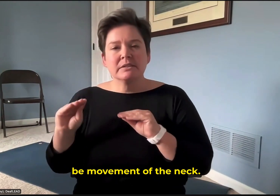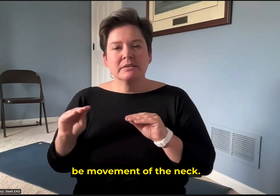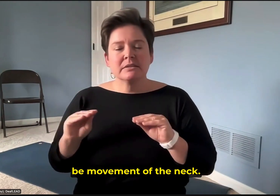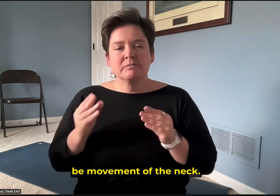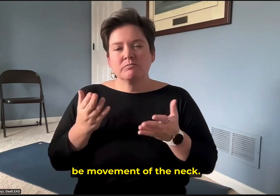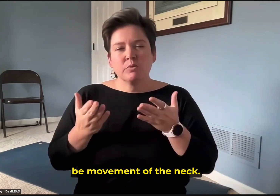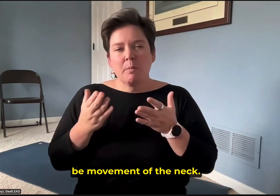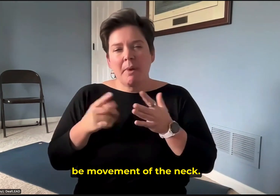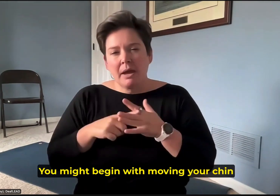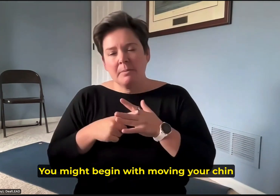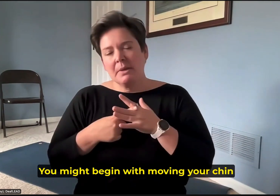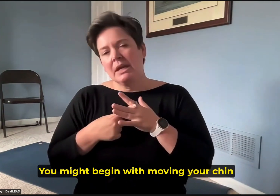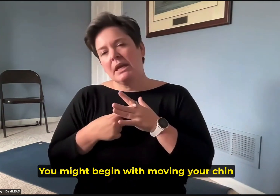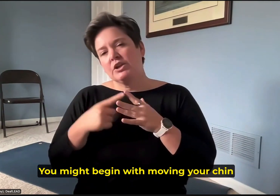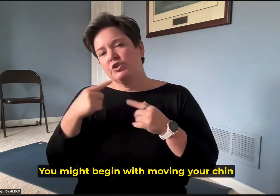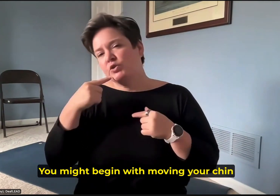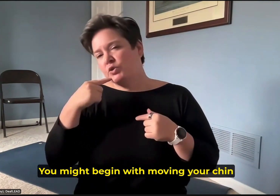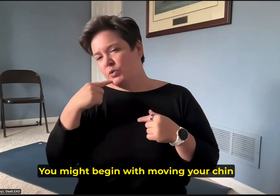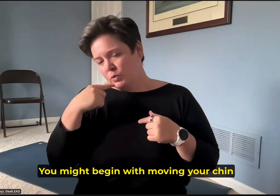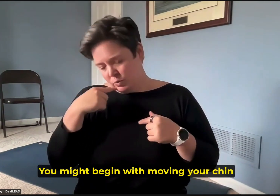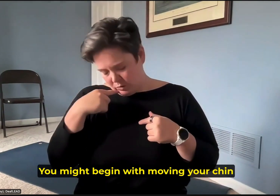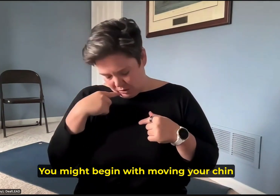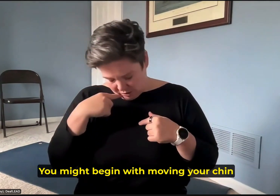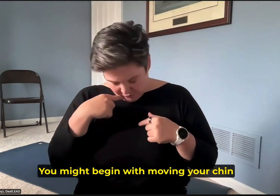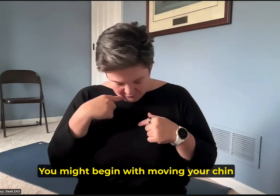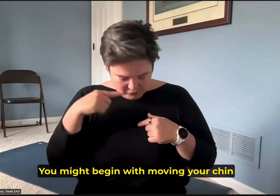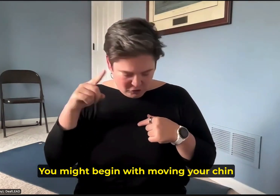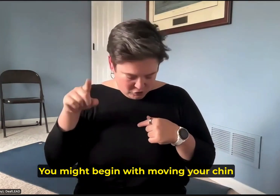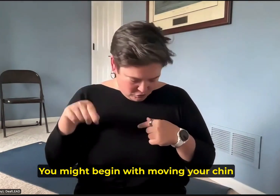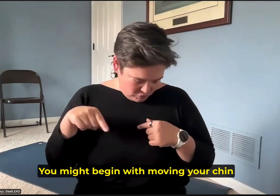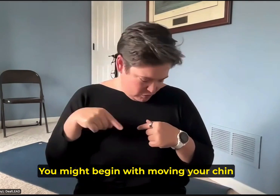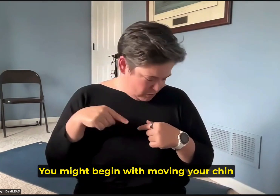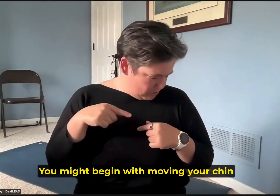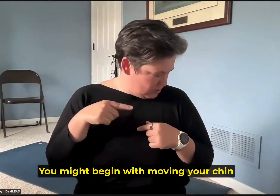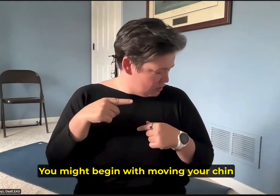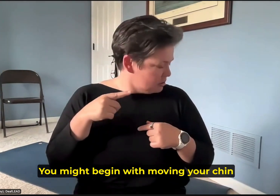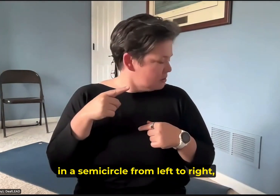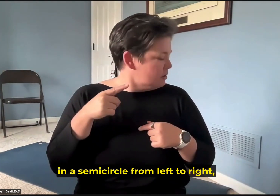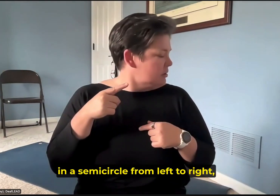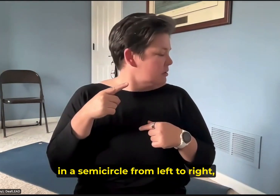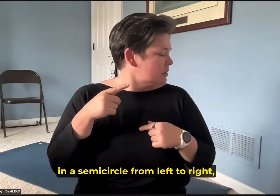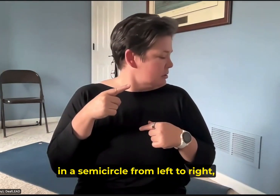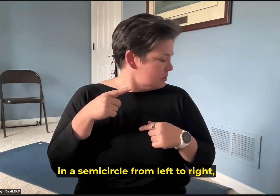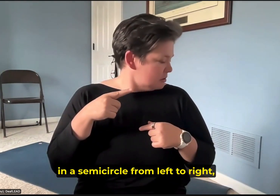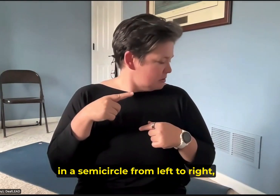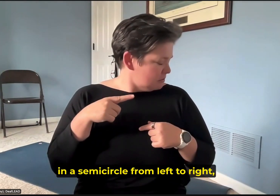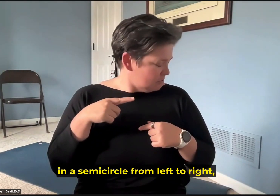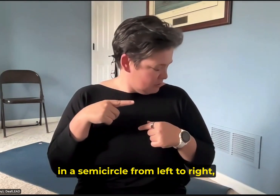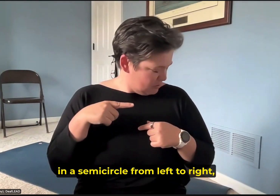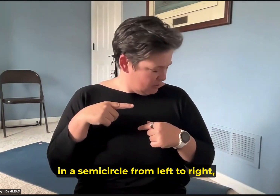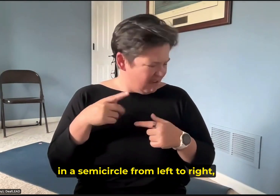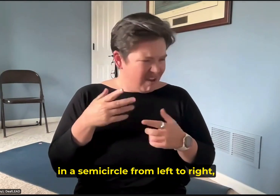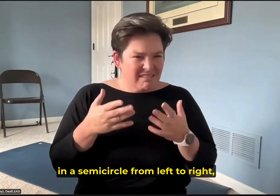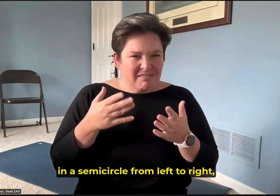neck. You might begin with moving your chin in a semicircle from left to